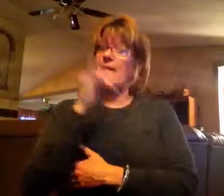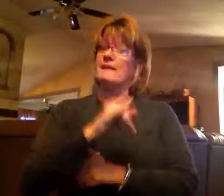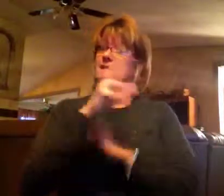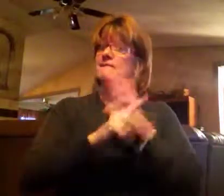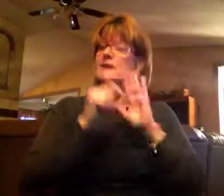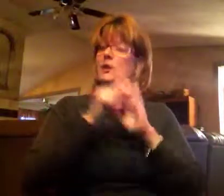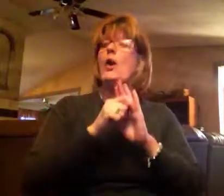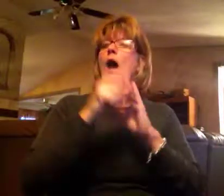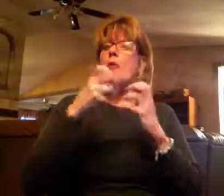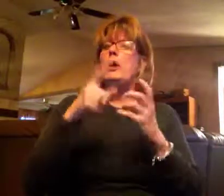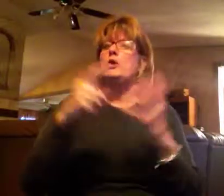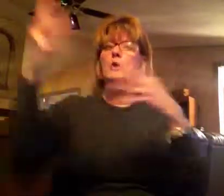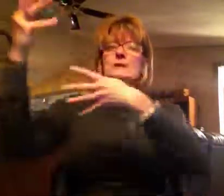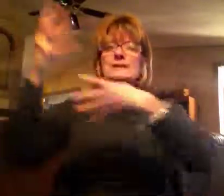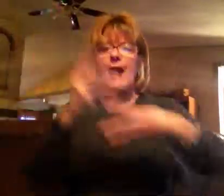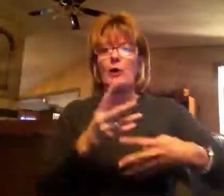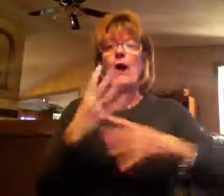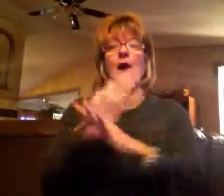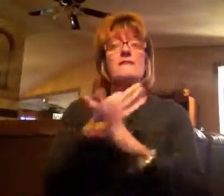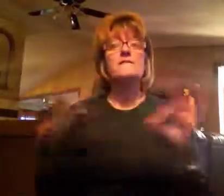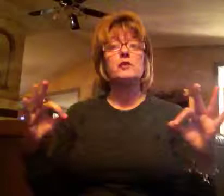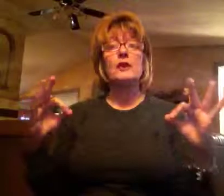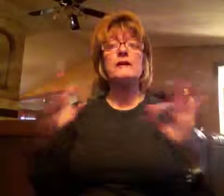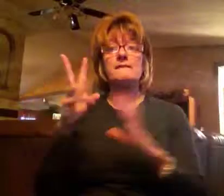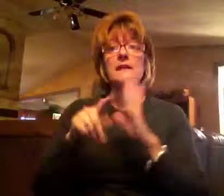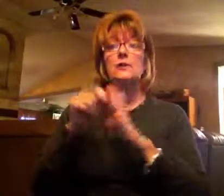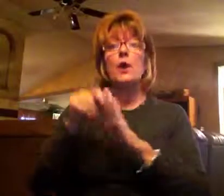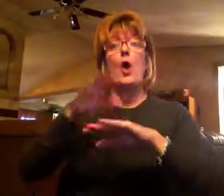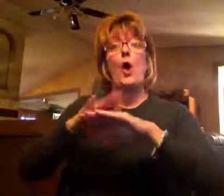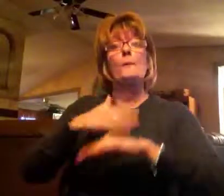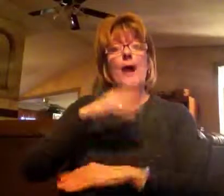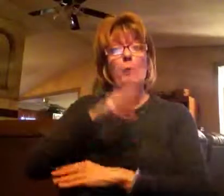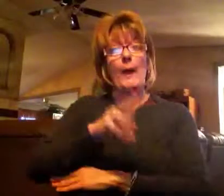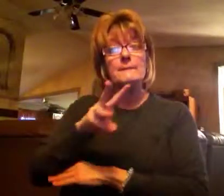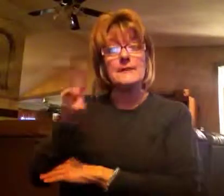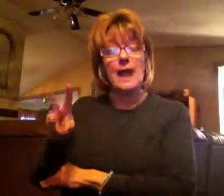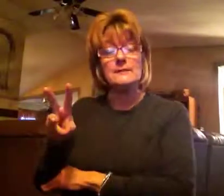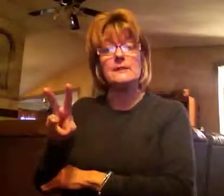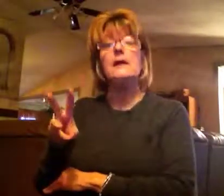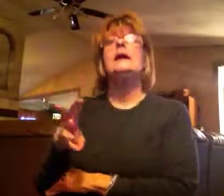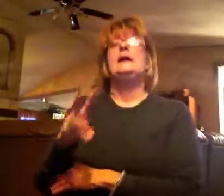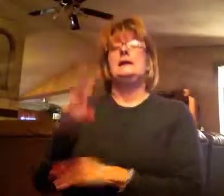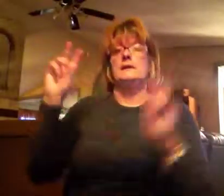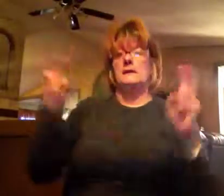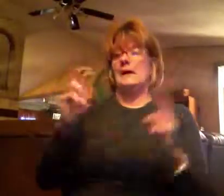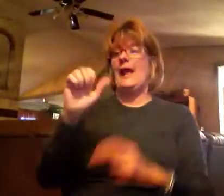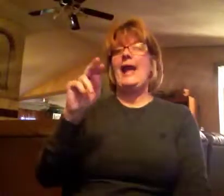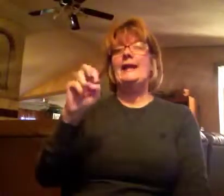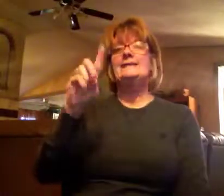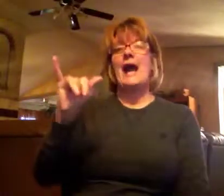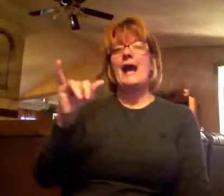download a free video that I've posted on my website called Anxiety Free Tactics. The video is about an hour